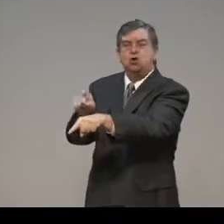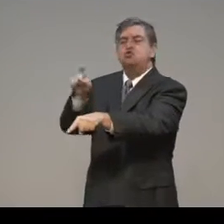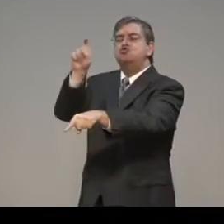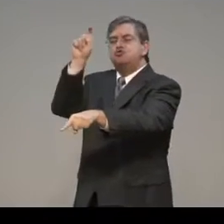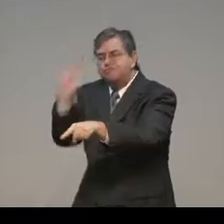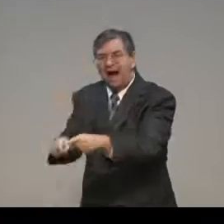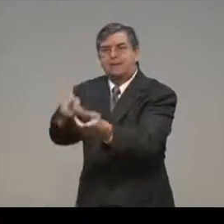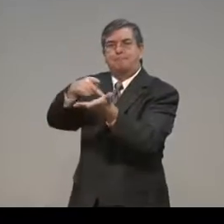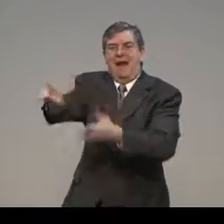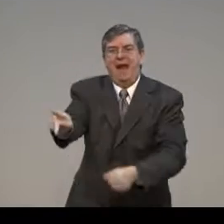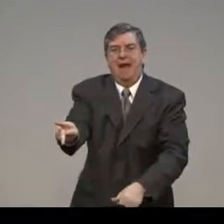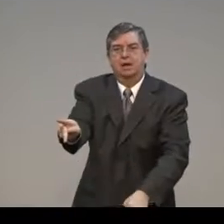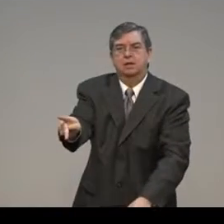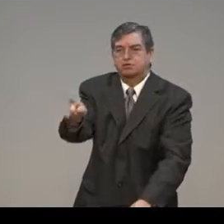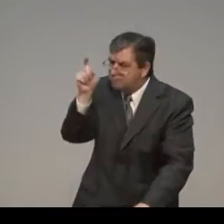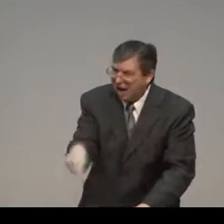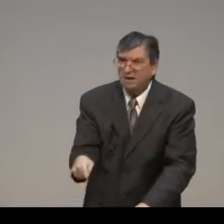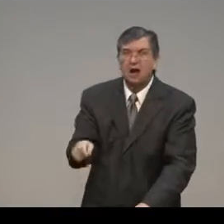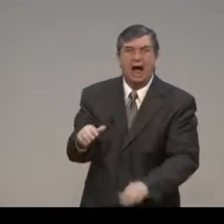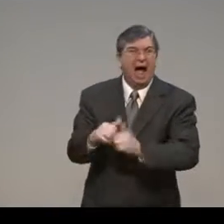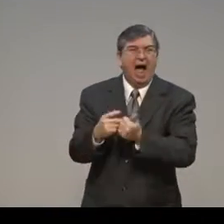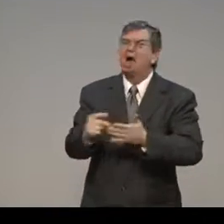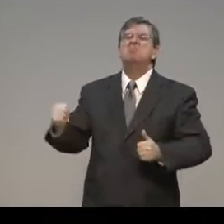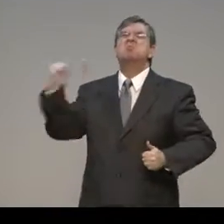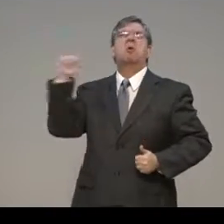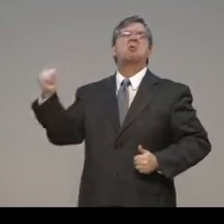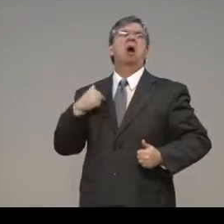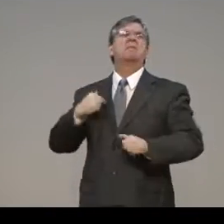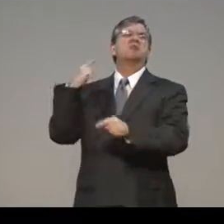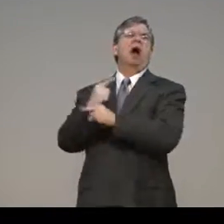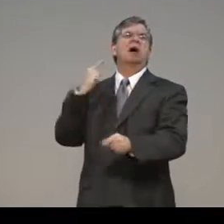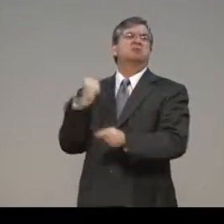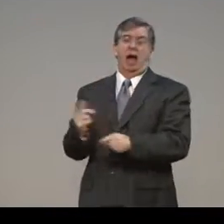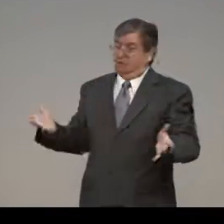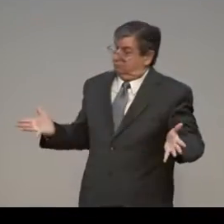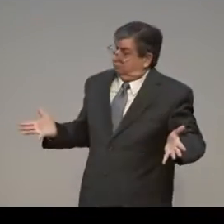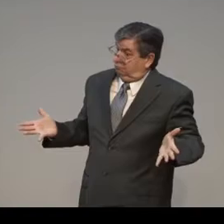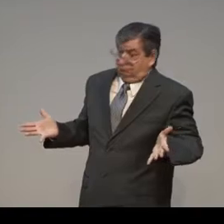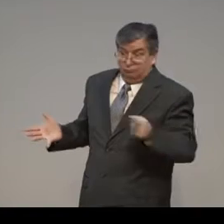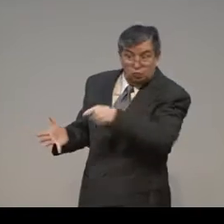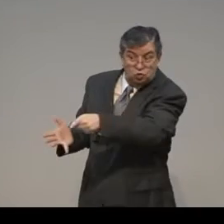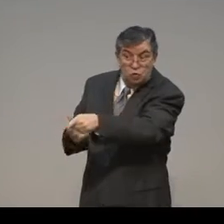you haven't paid the cost of, the penalty of your actions.